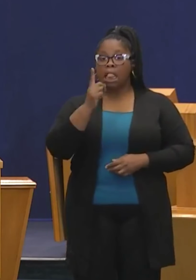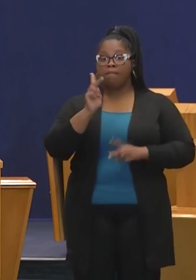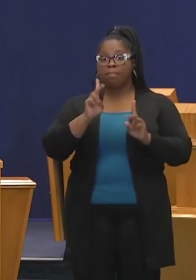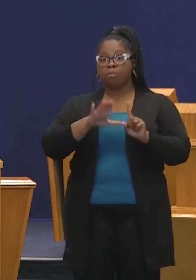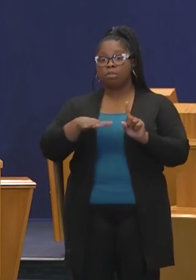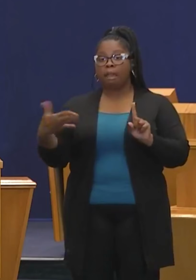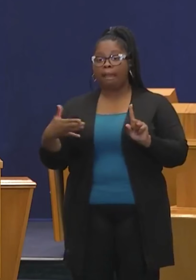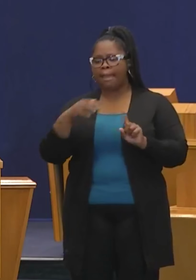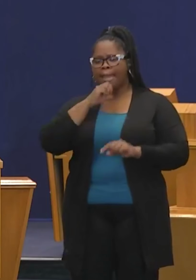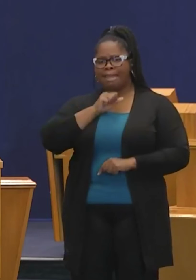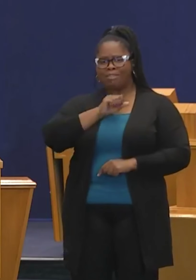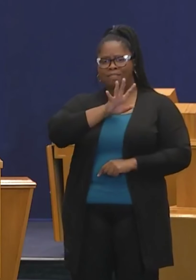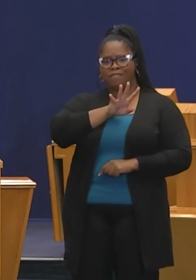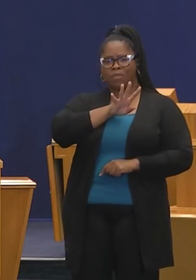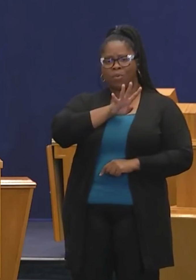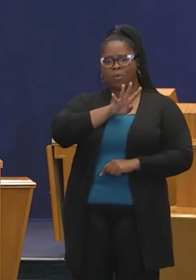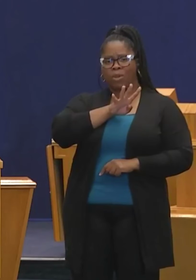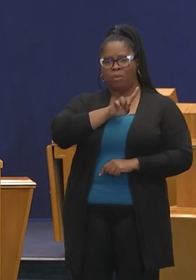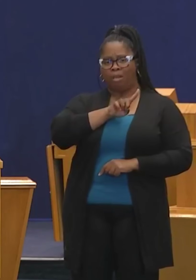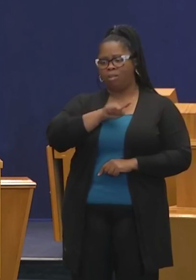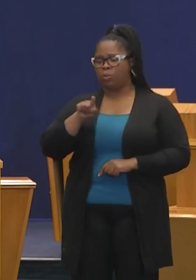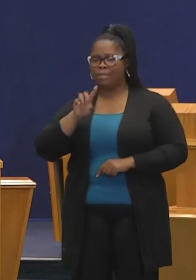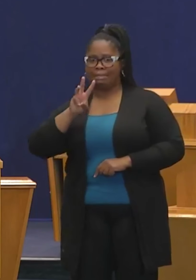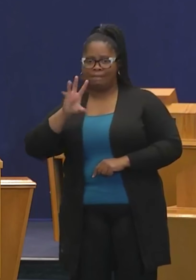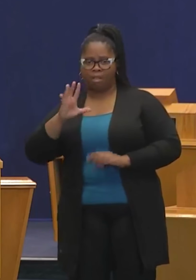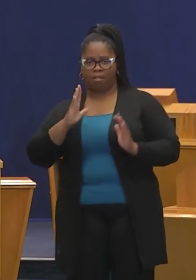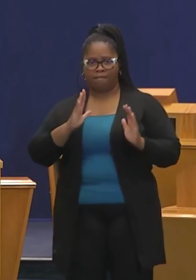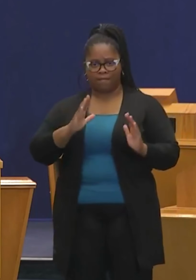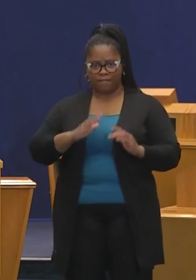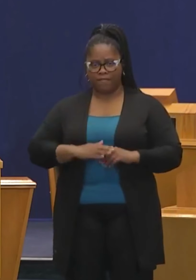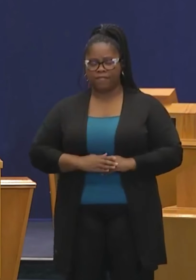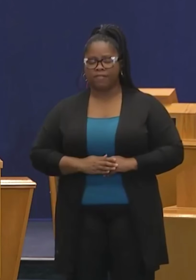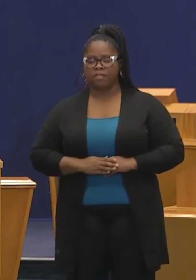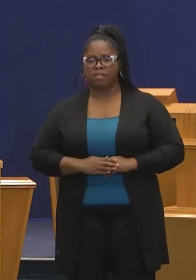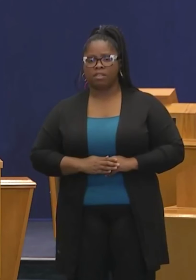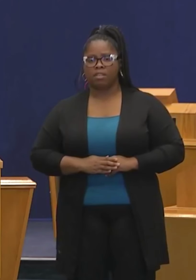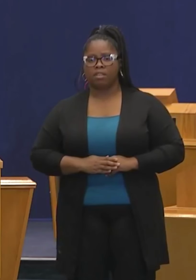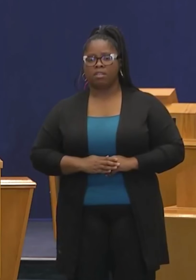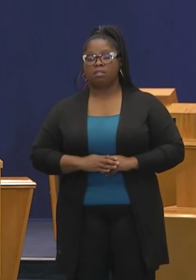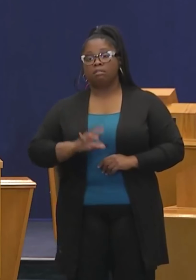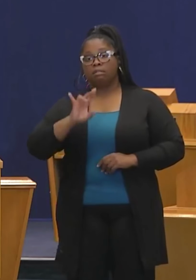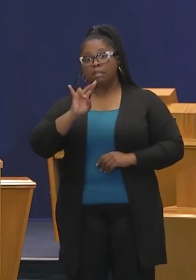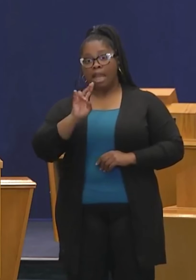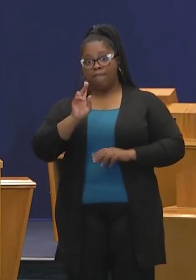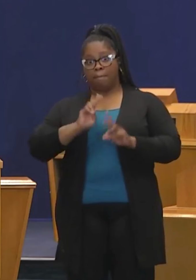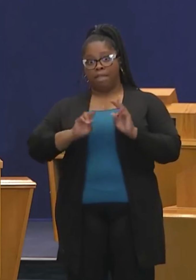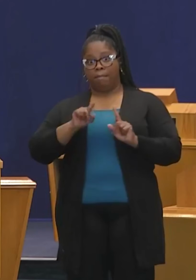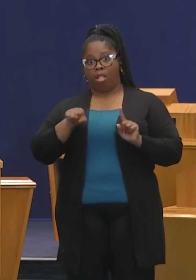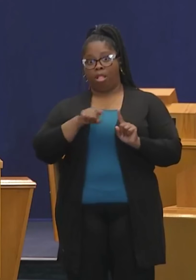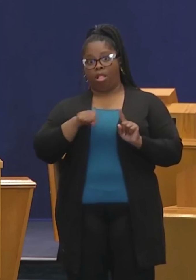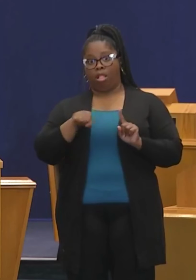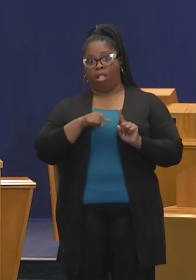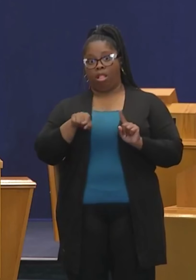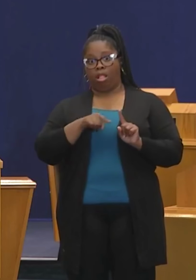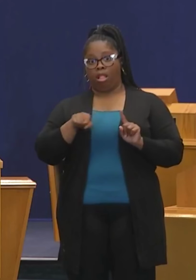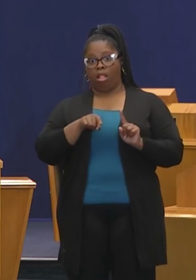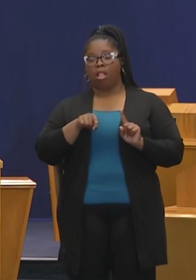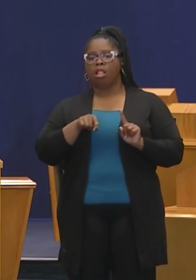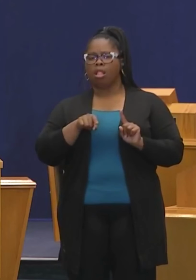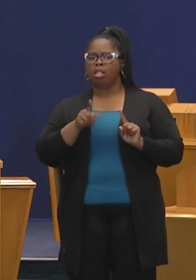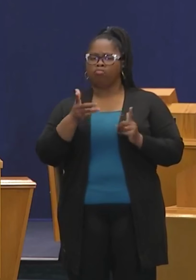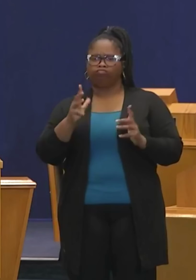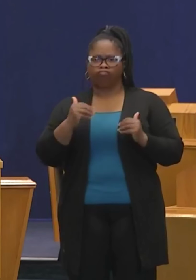between the ages of 41 and 65, and 7 people between the ages of 41 and 65